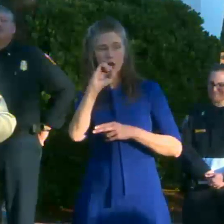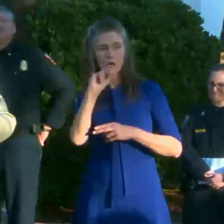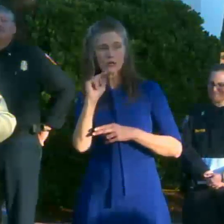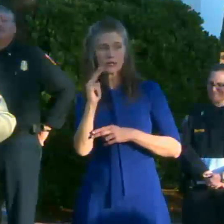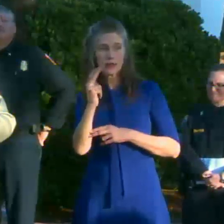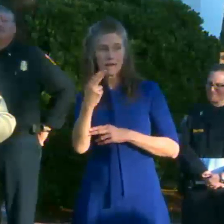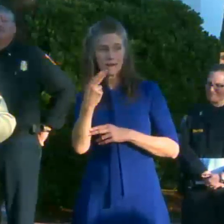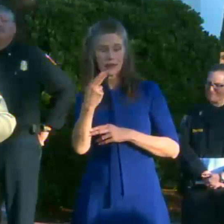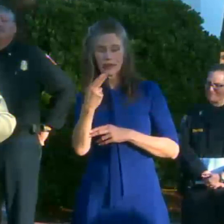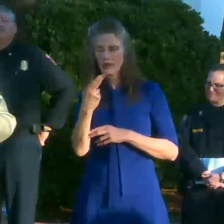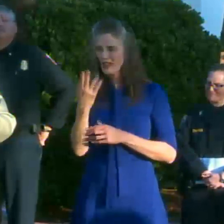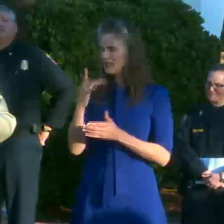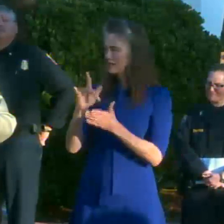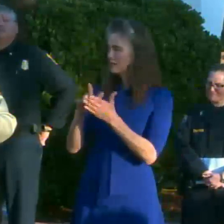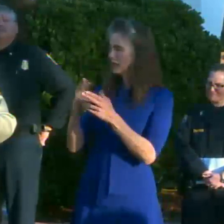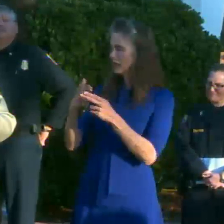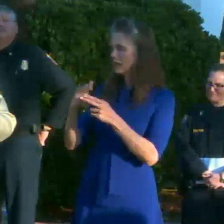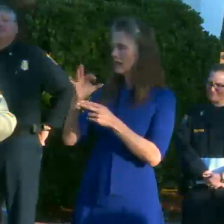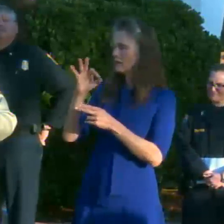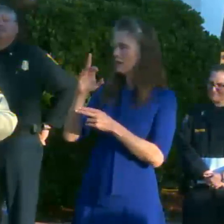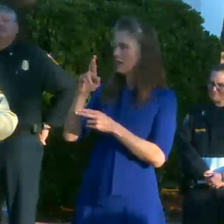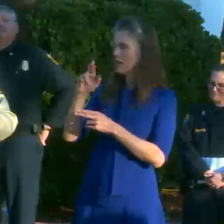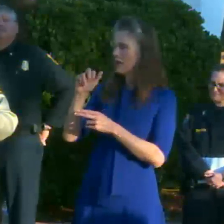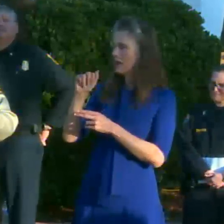And it was